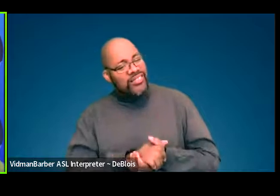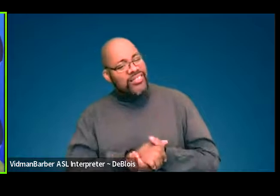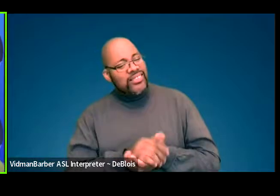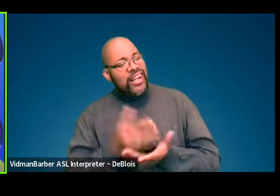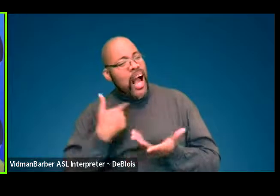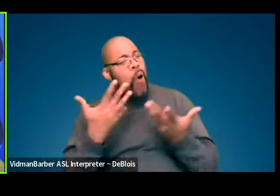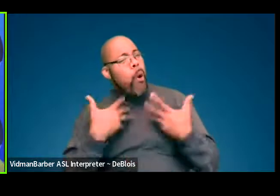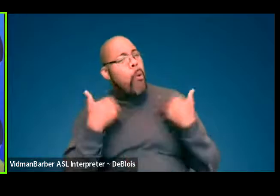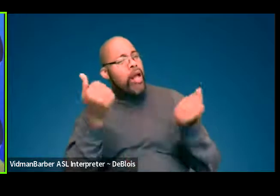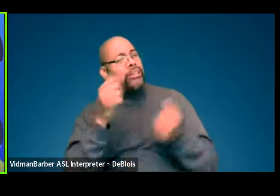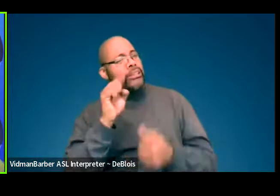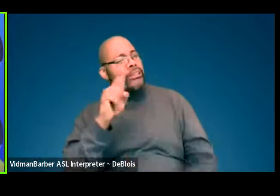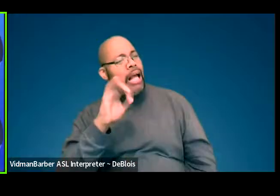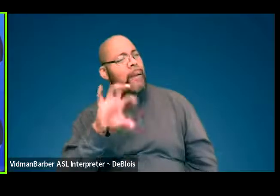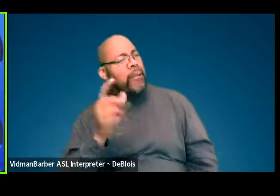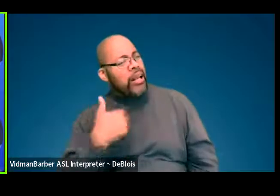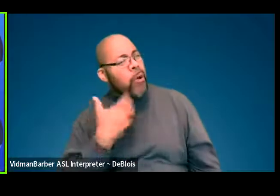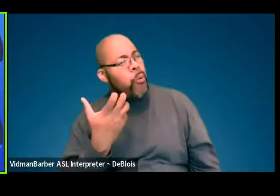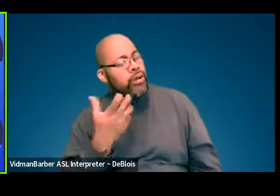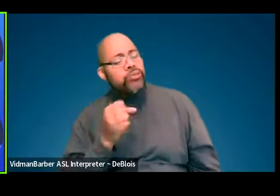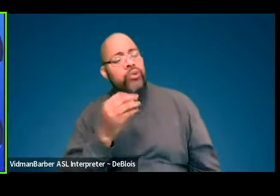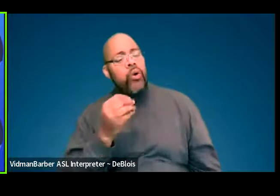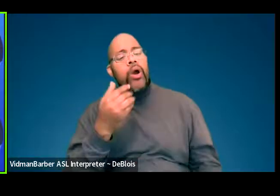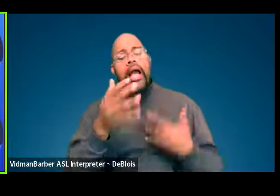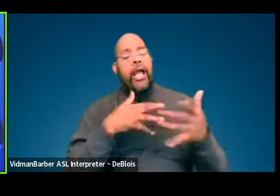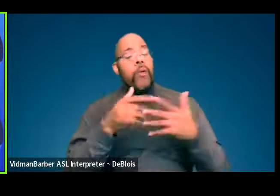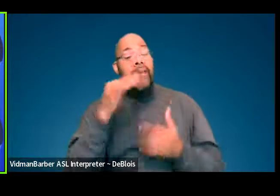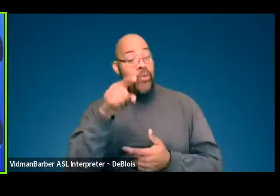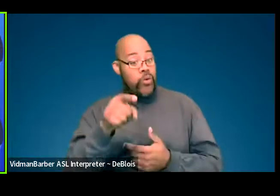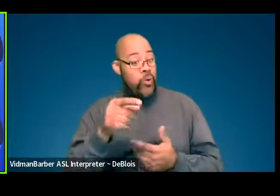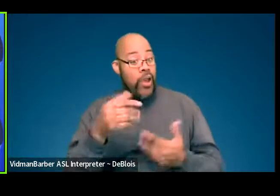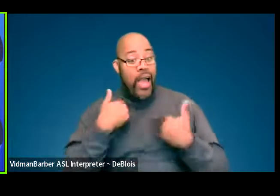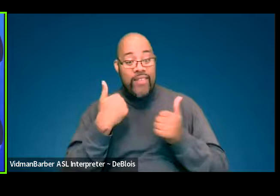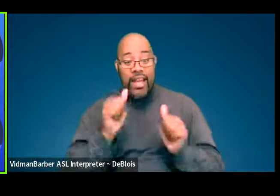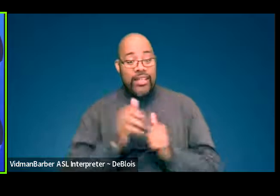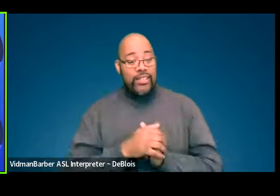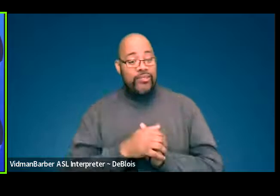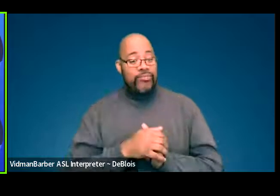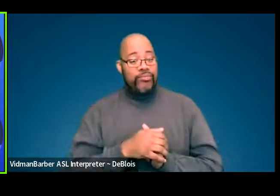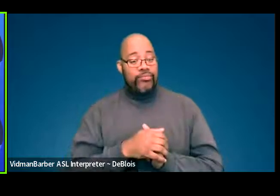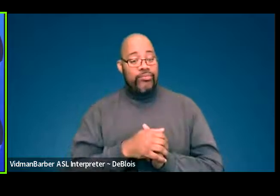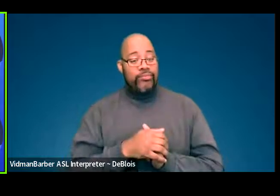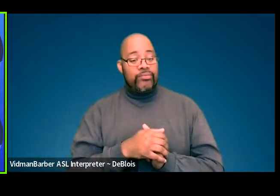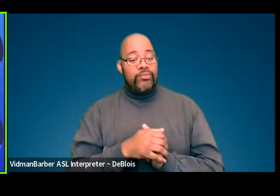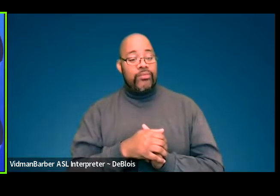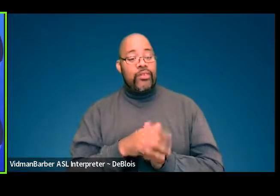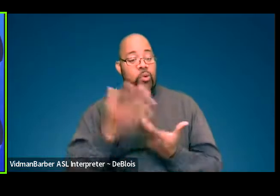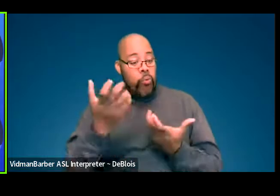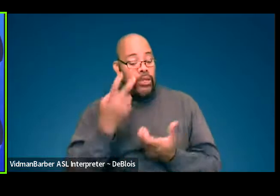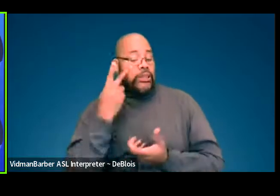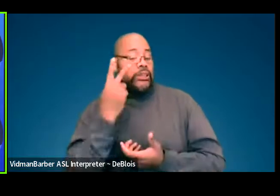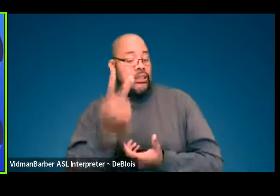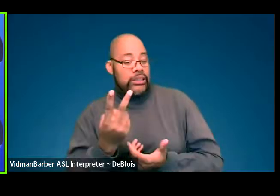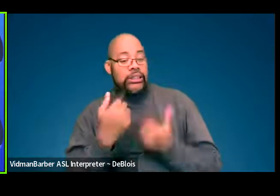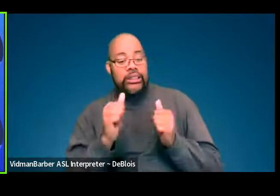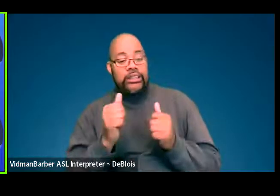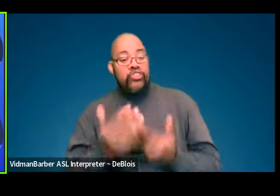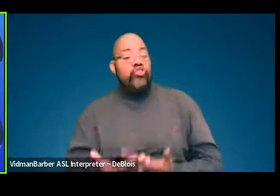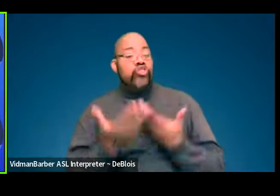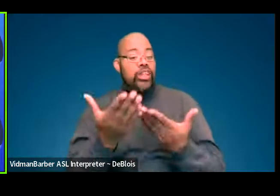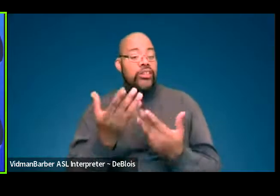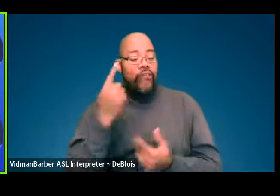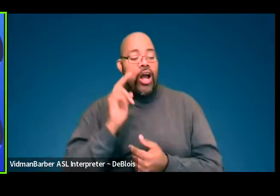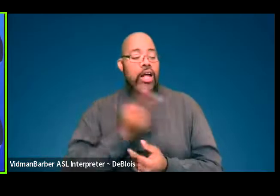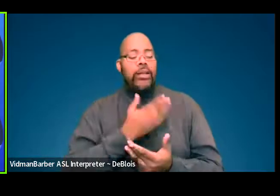a wellness stipend. So anyway, if y'all have any things you would like to see, any suggestions for